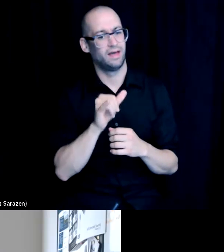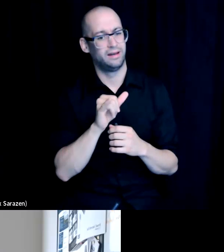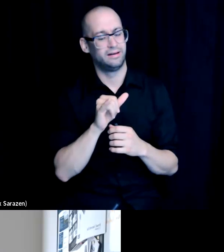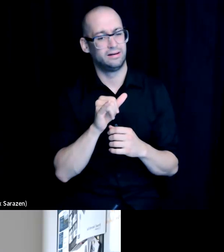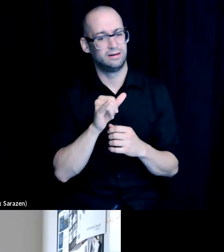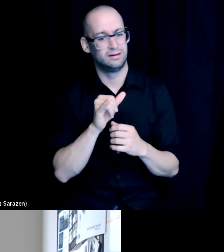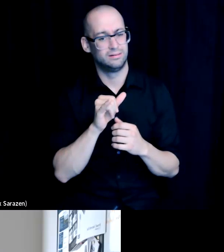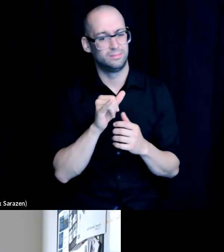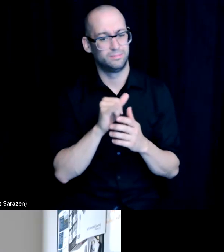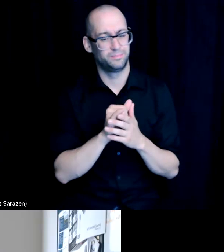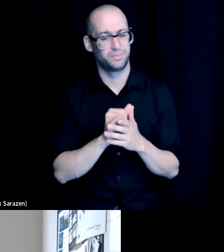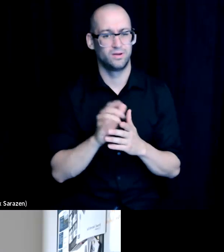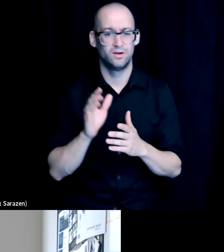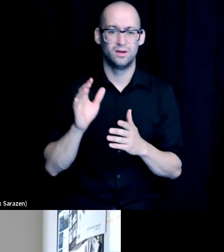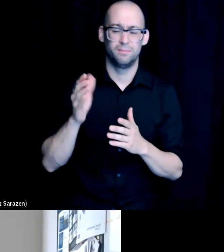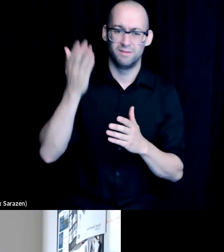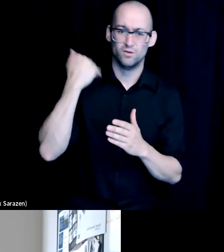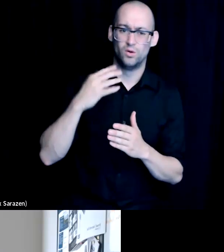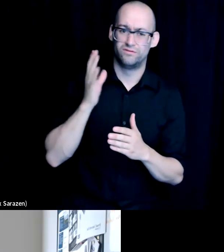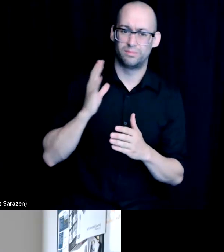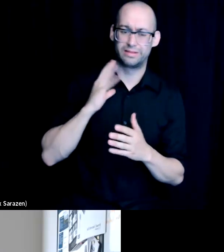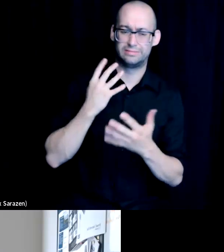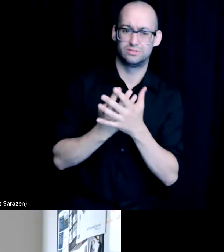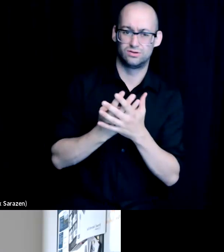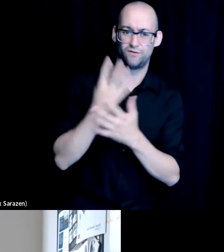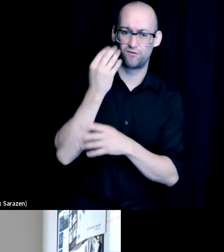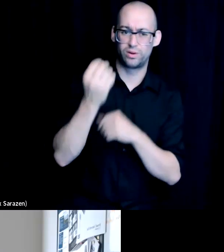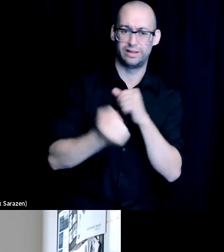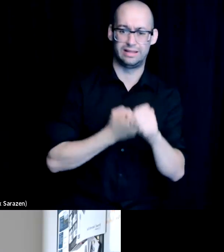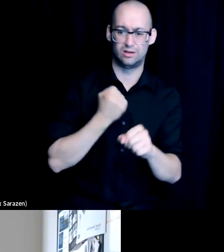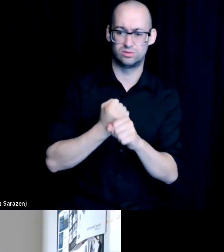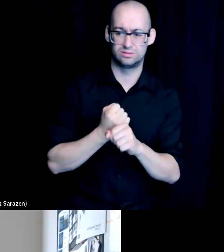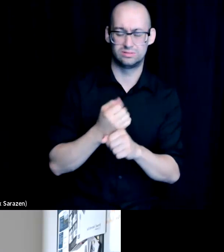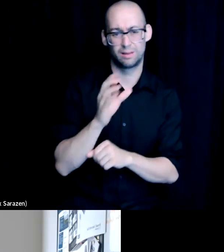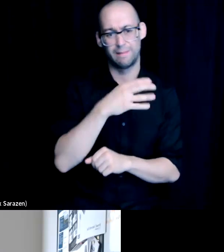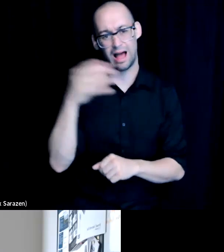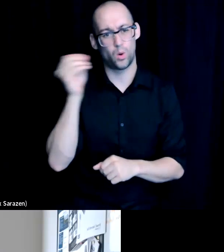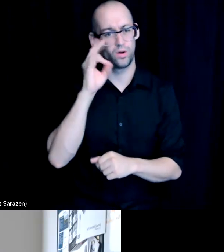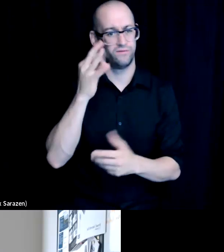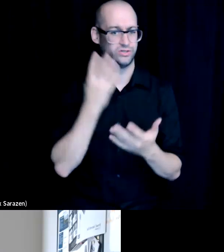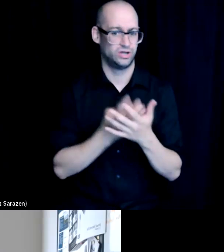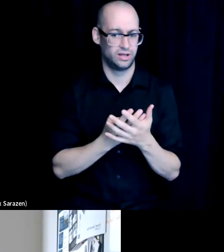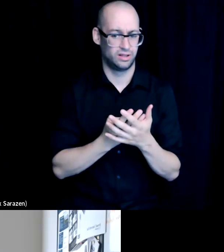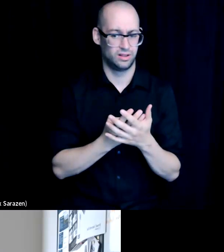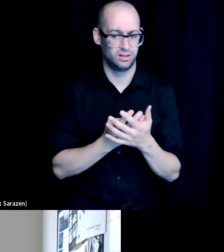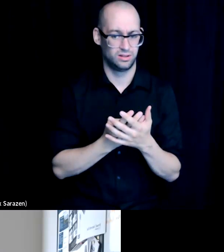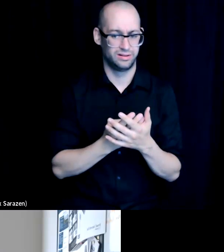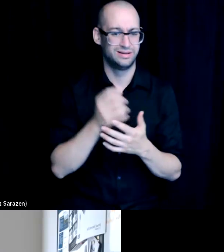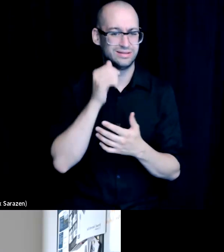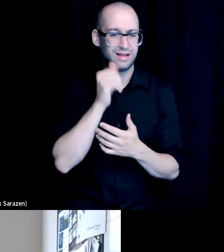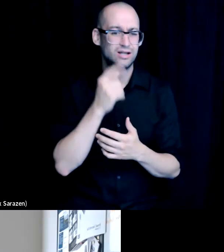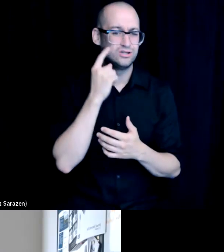as a formerly incarcerated individual of 40 years coming out of incarceration, it's not just